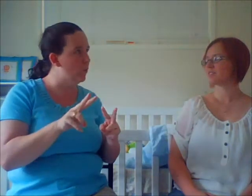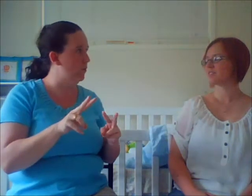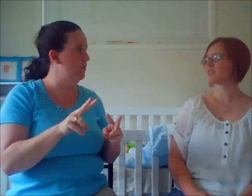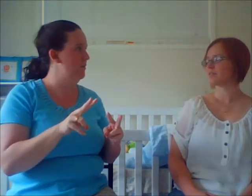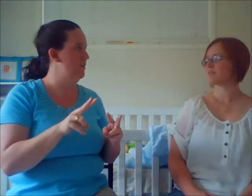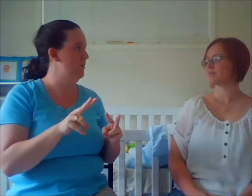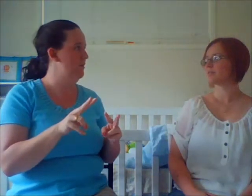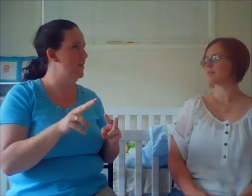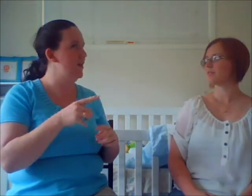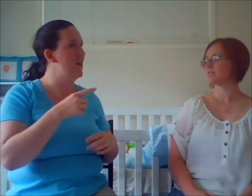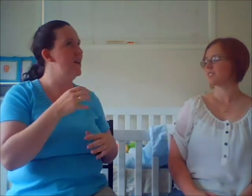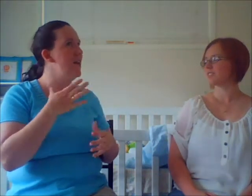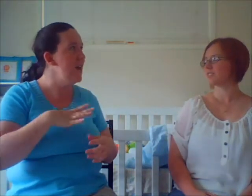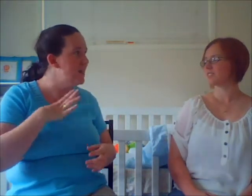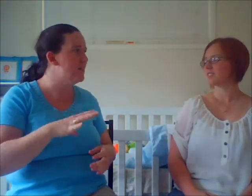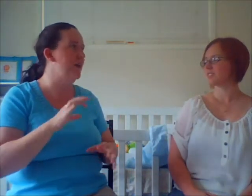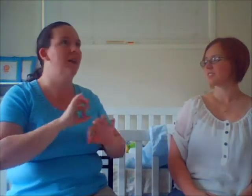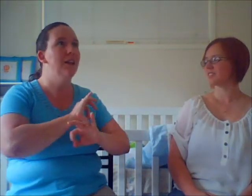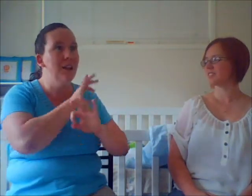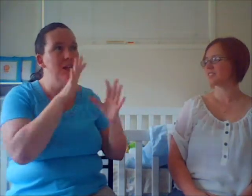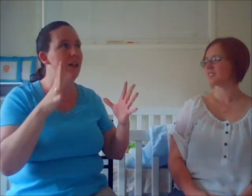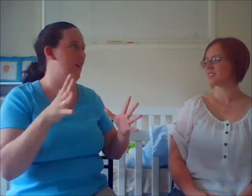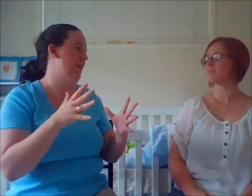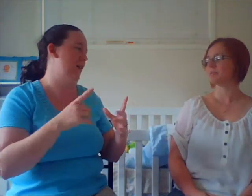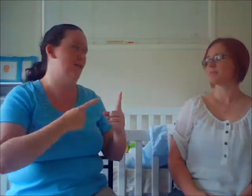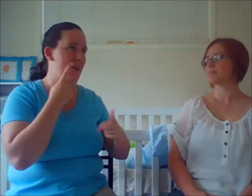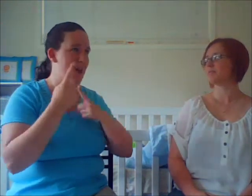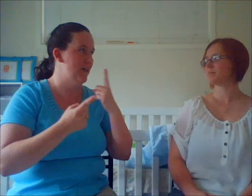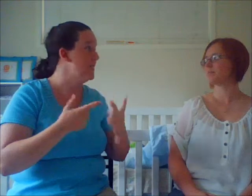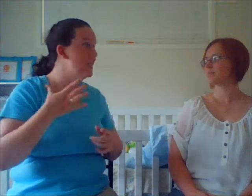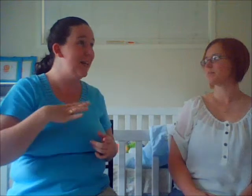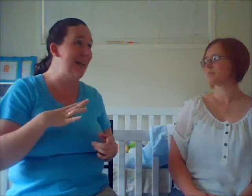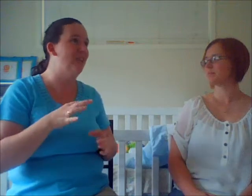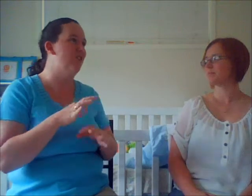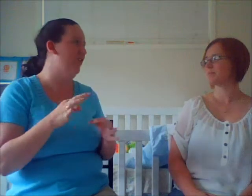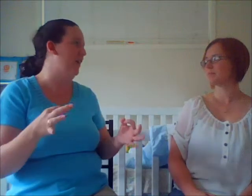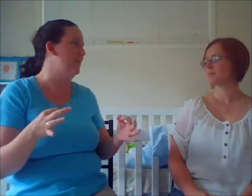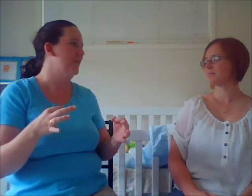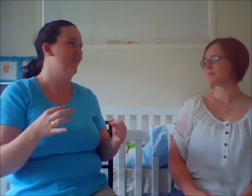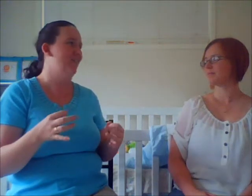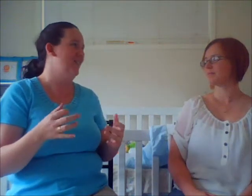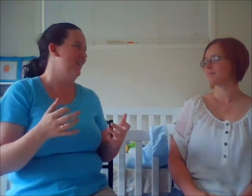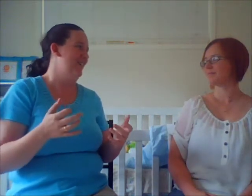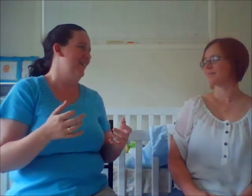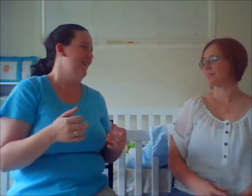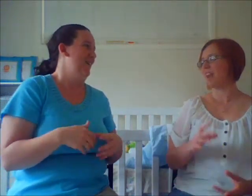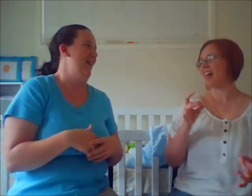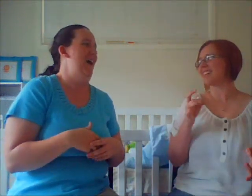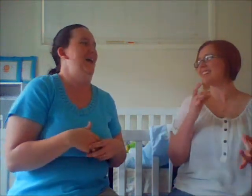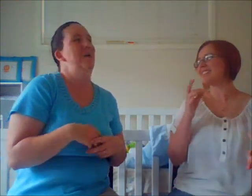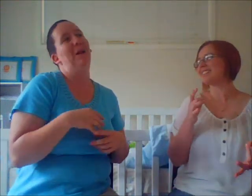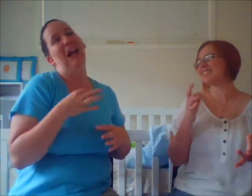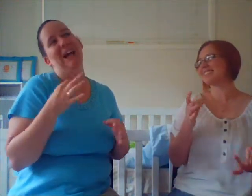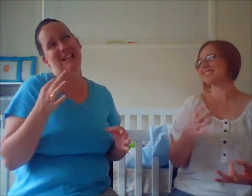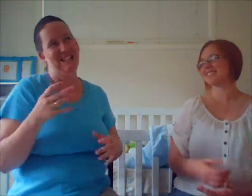visual that it needs to be clearly explained. It's a need, not a politeness. A politeness,